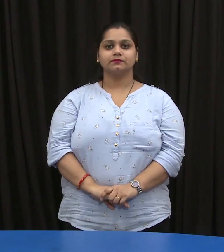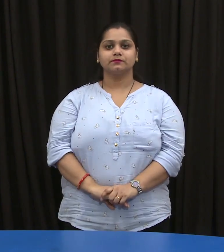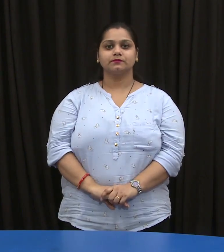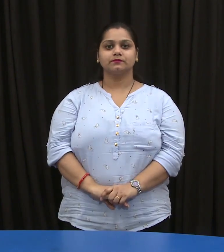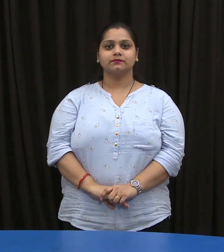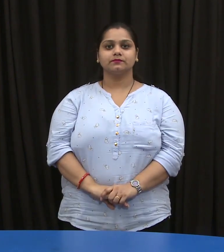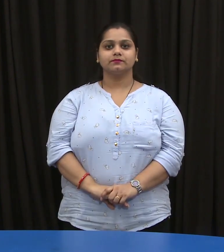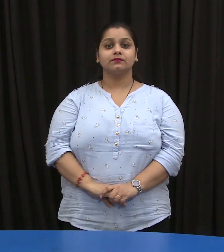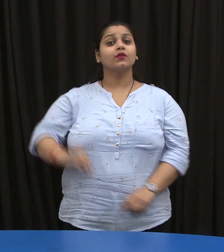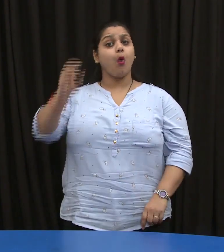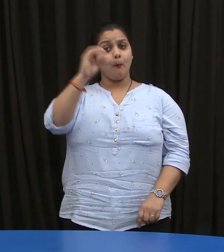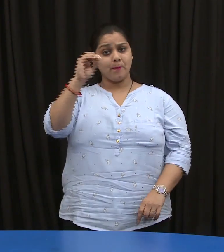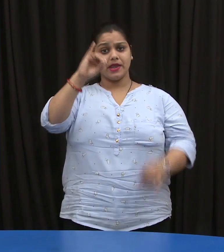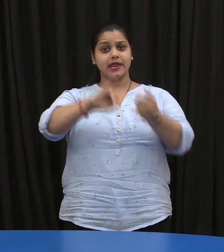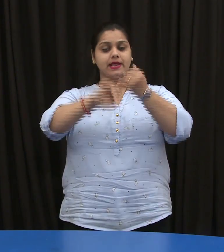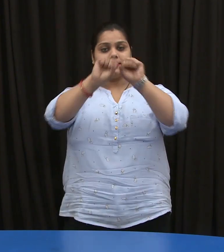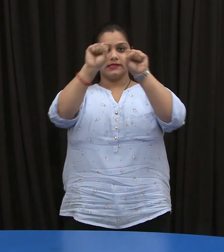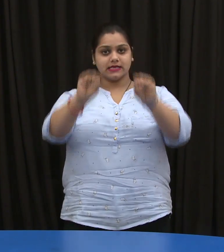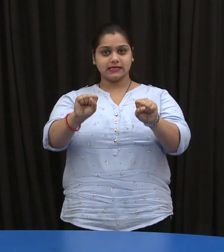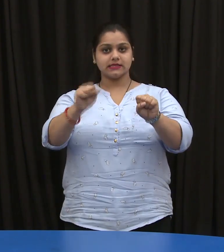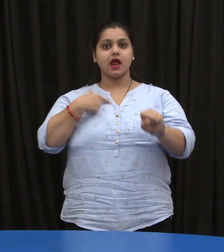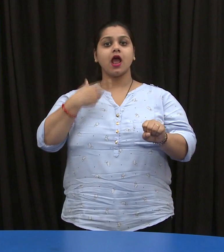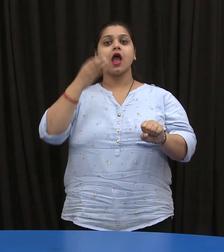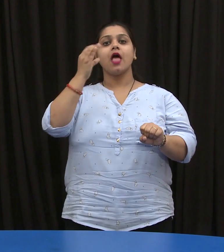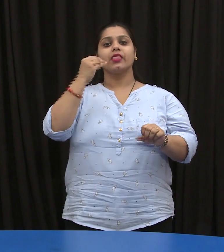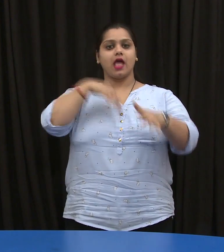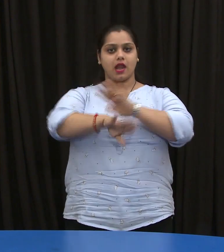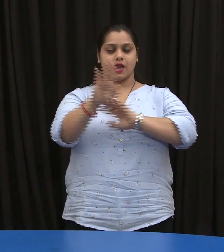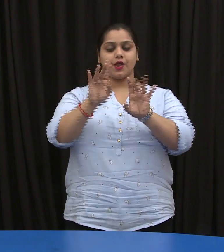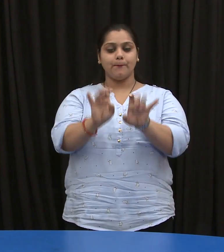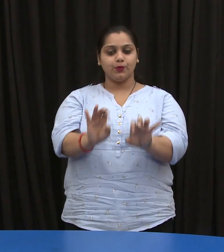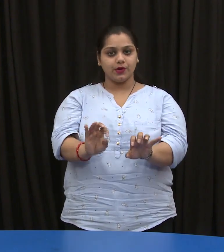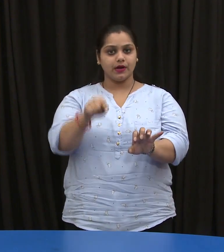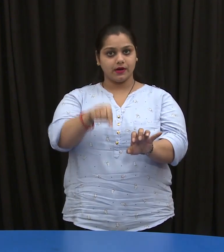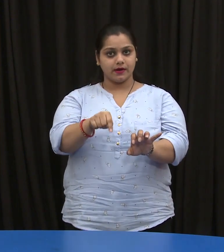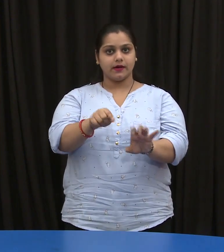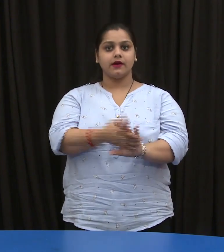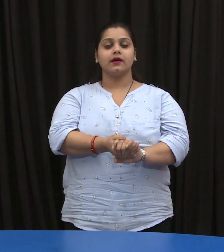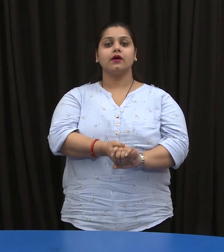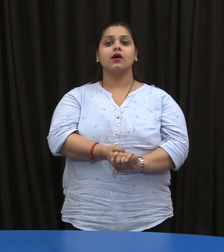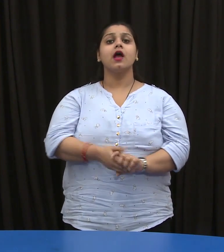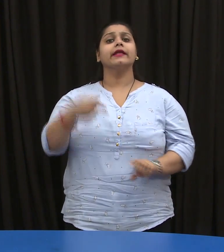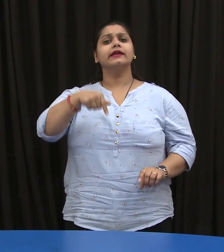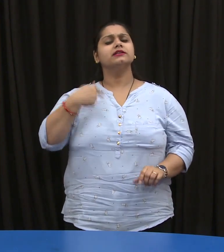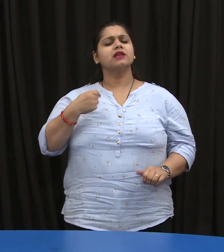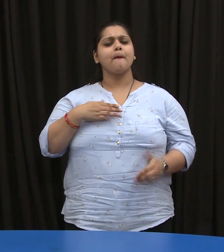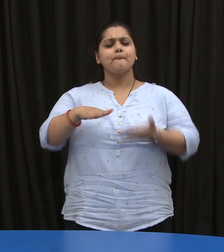The operating system of a computer is its most basic